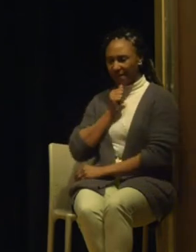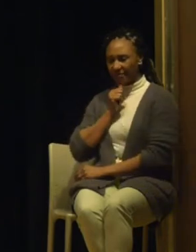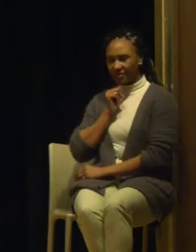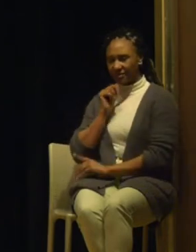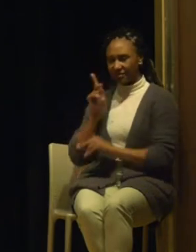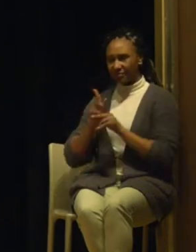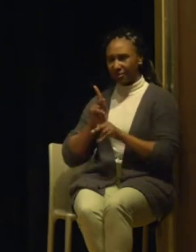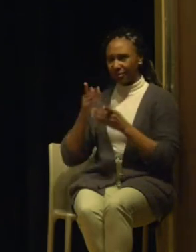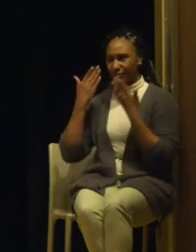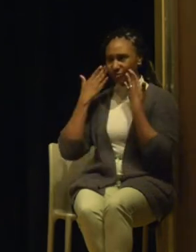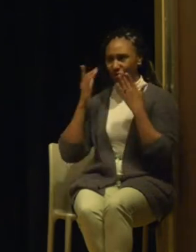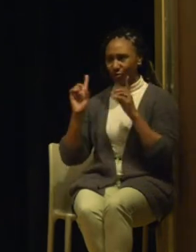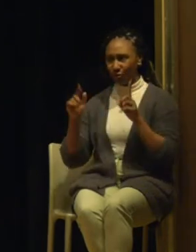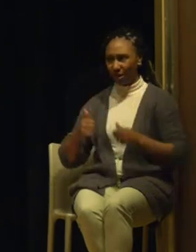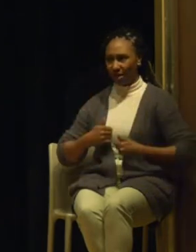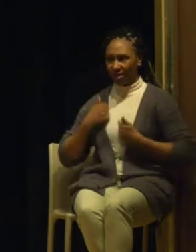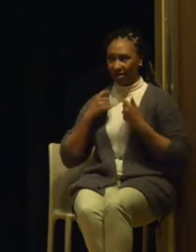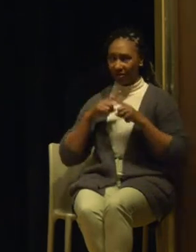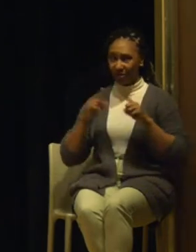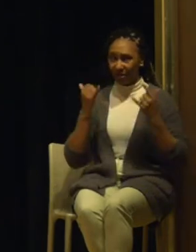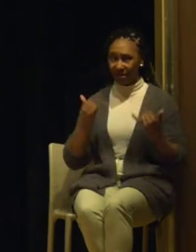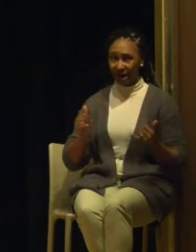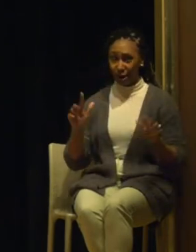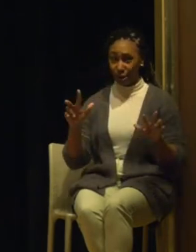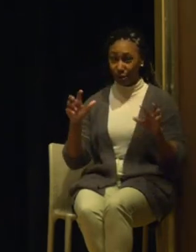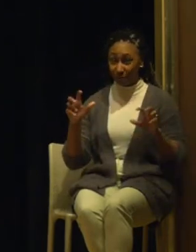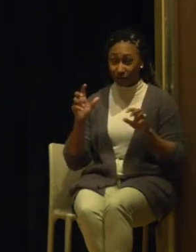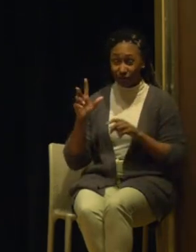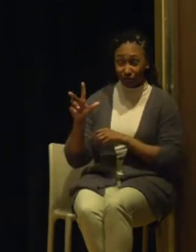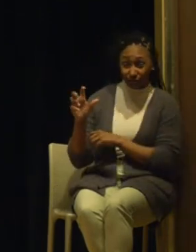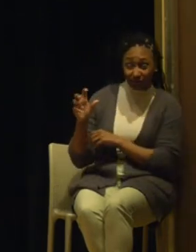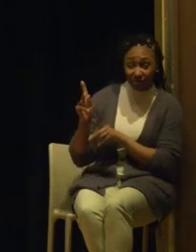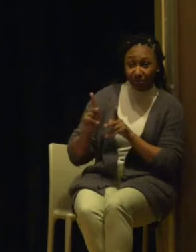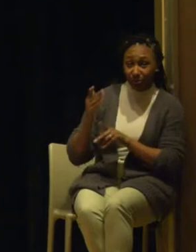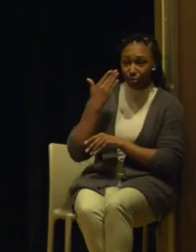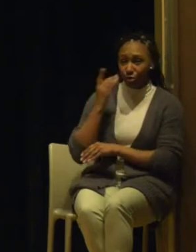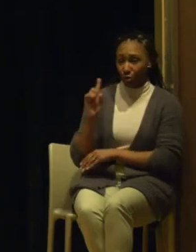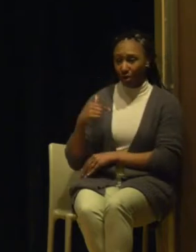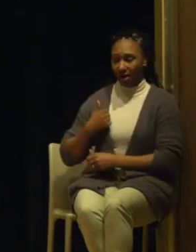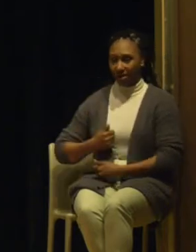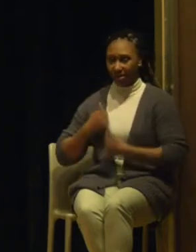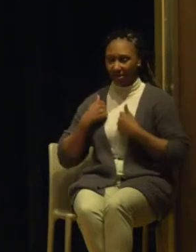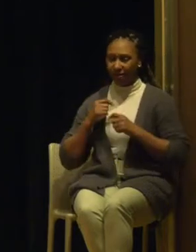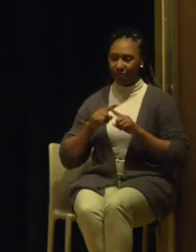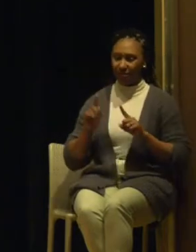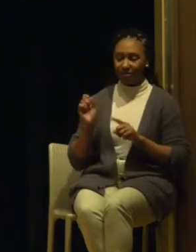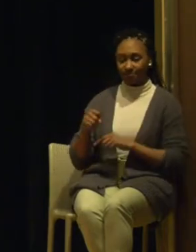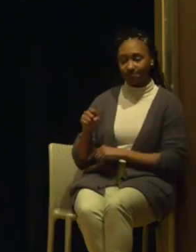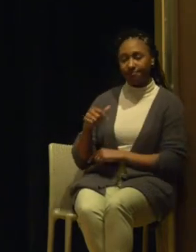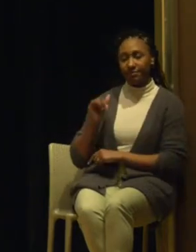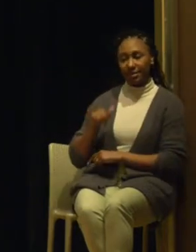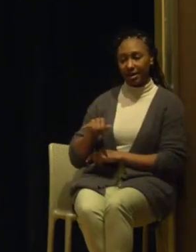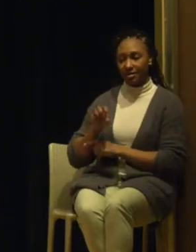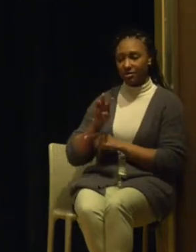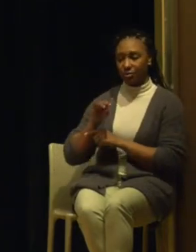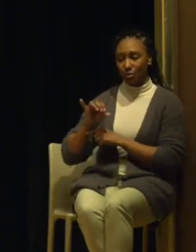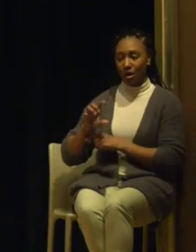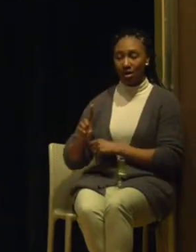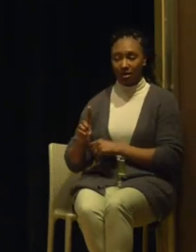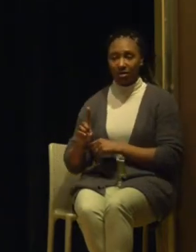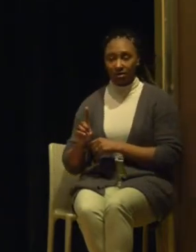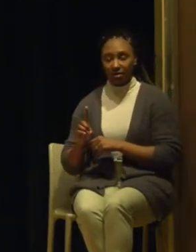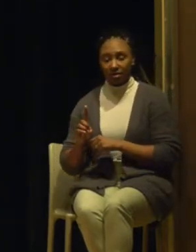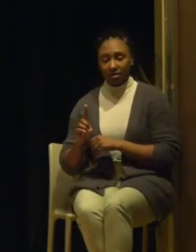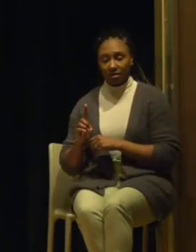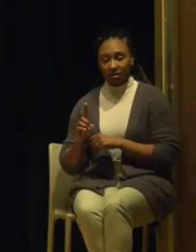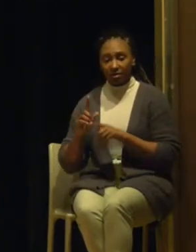live. Mm-hmm. Well, you know, now 300 people know where I live. It's a wild thing. Yeah. But it also brought a revelation